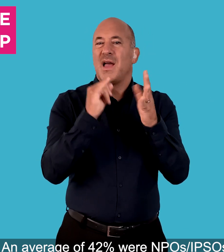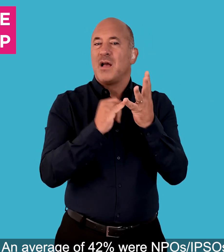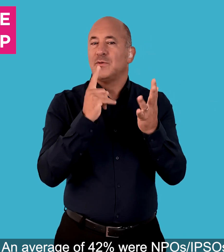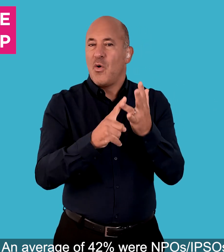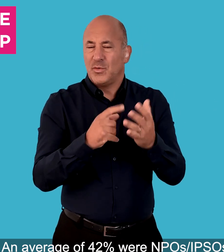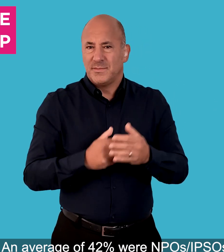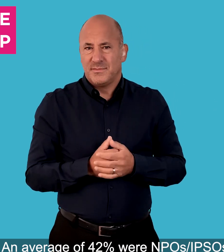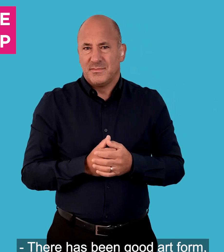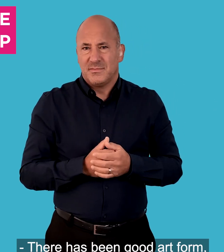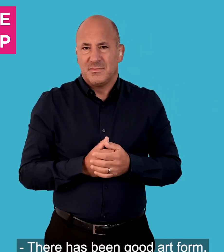NPOs/IPSOs.